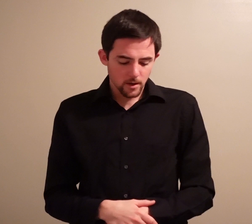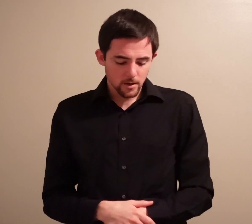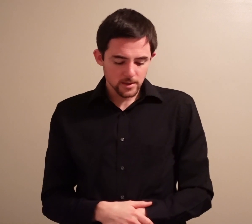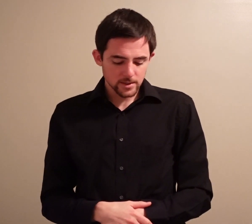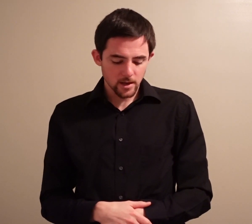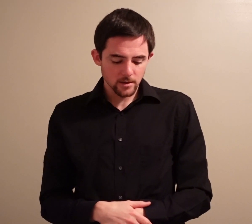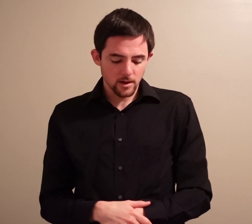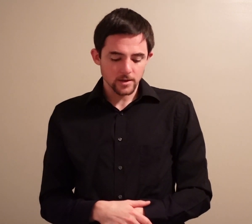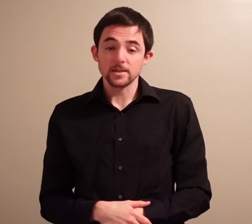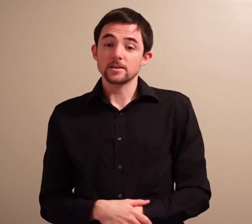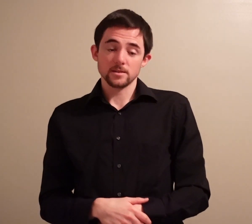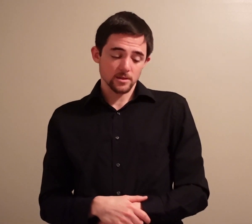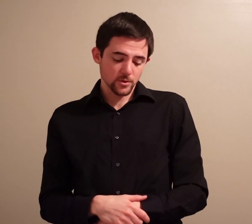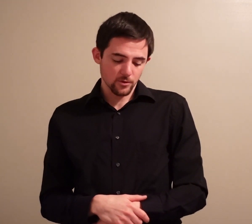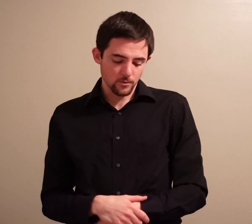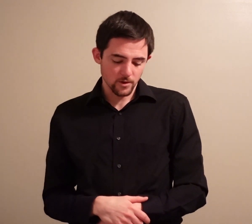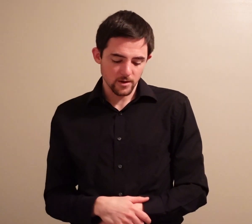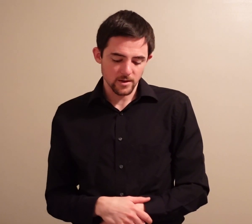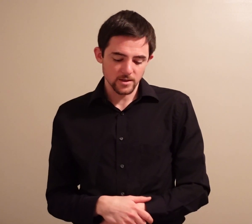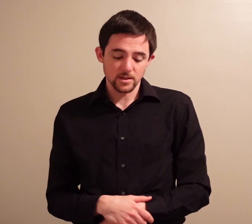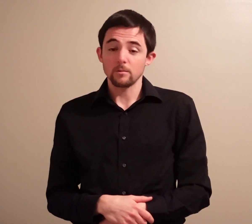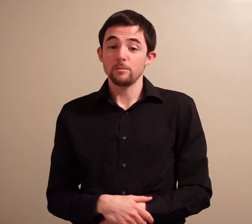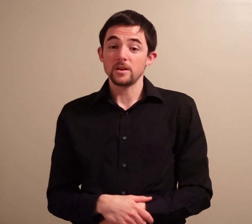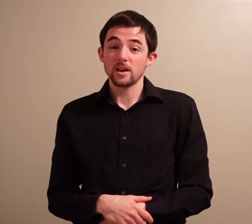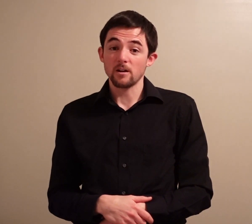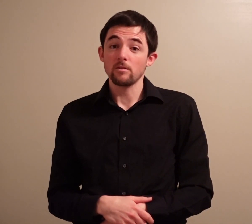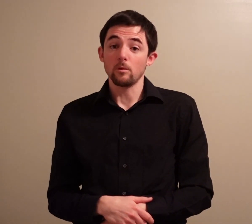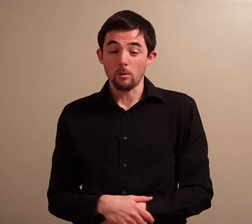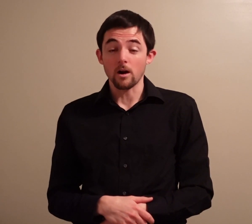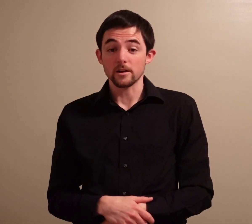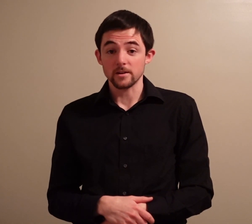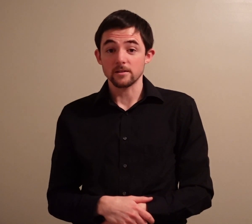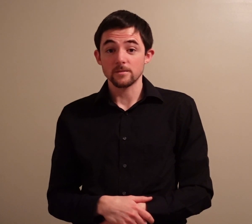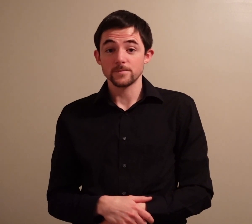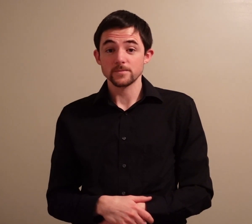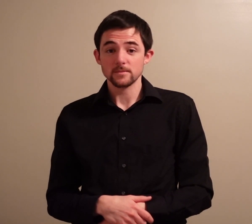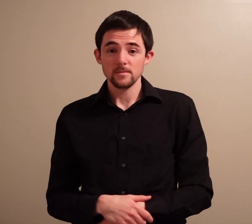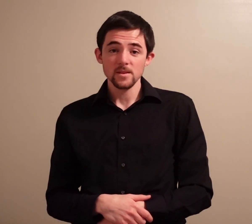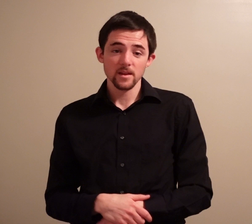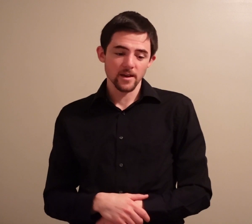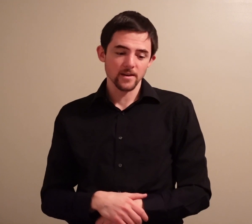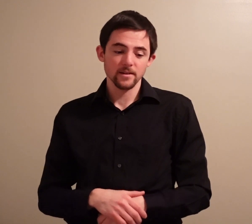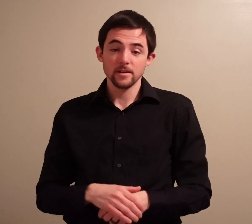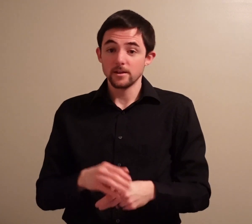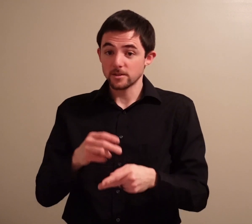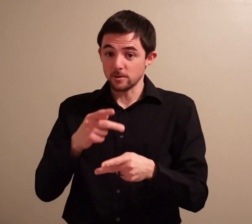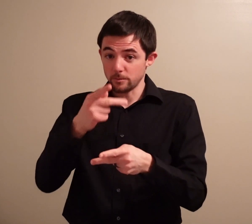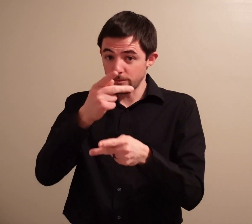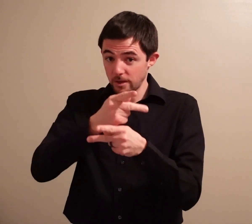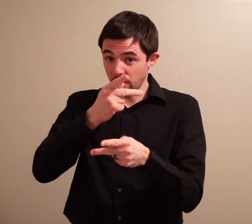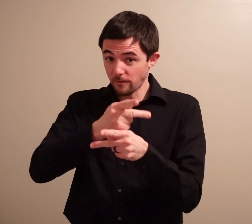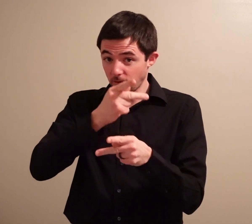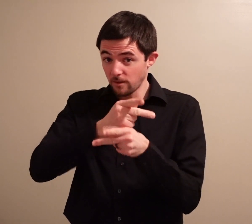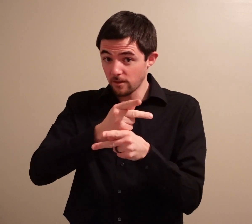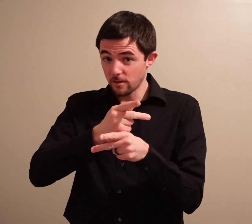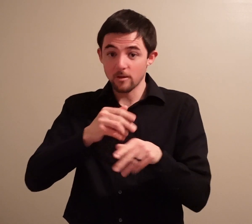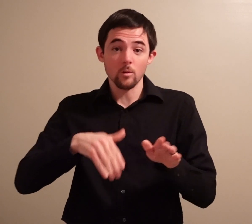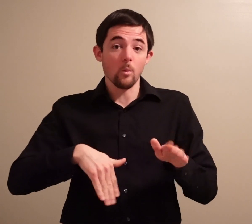Alrighty, sentence number 3 is be careful walking. Okay, so be careful